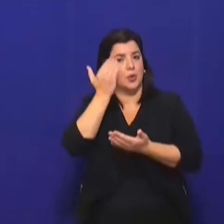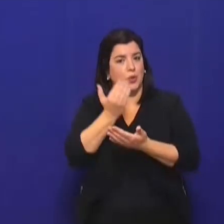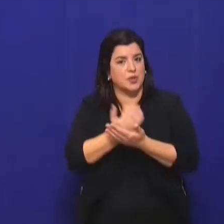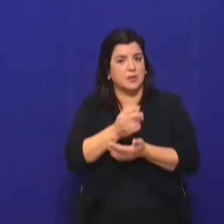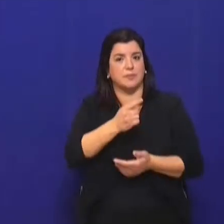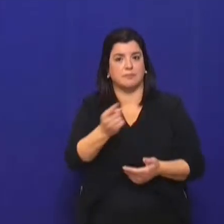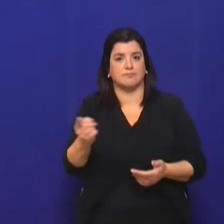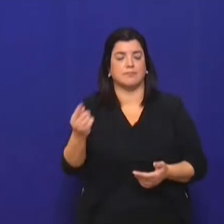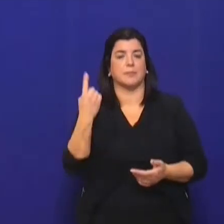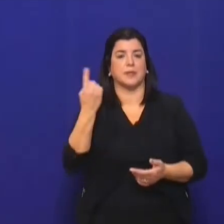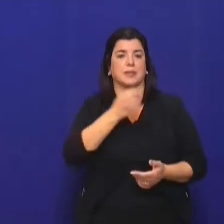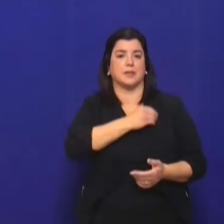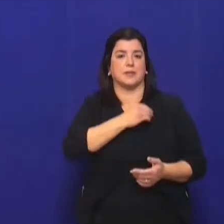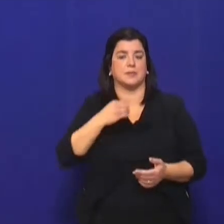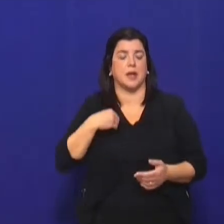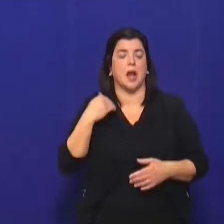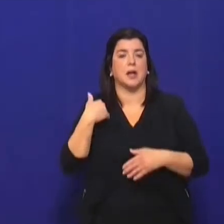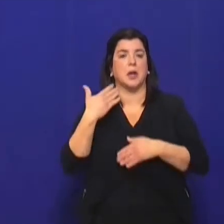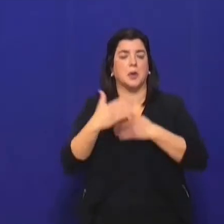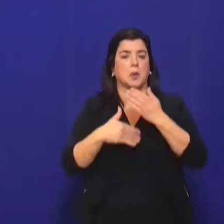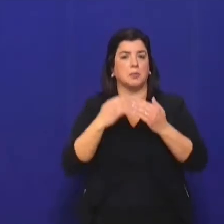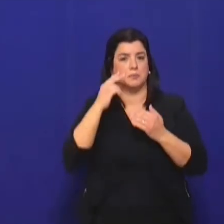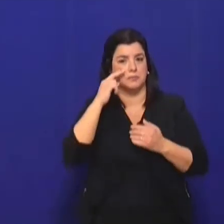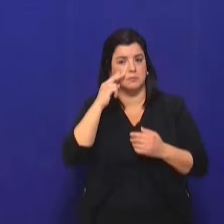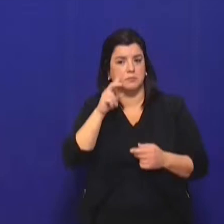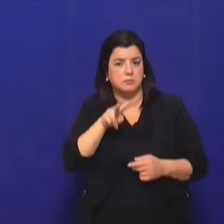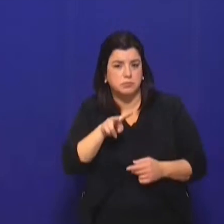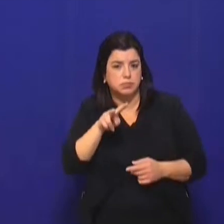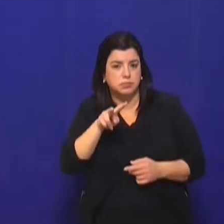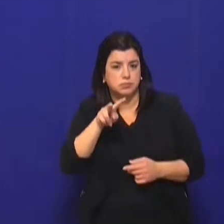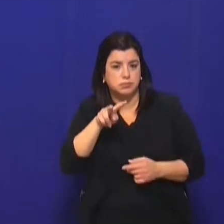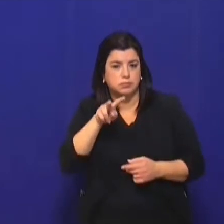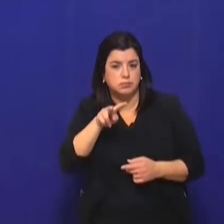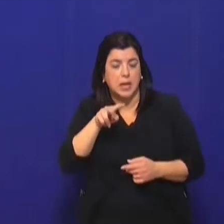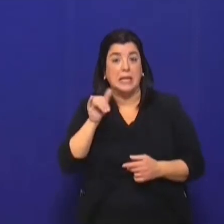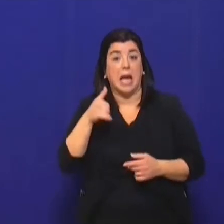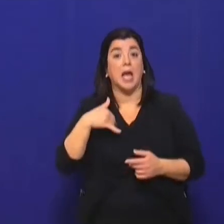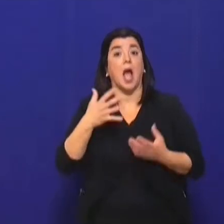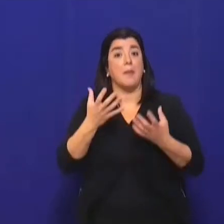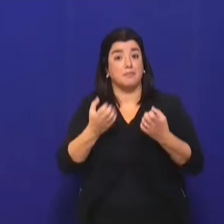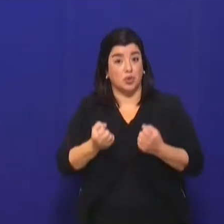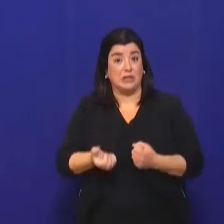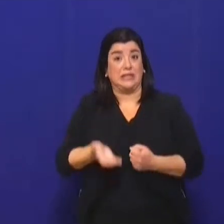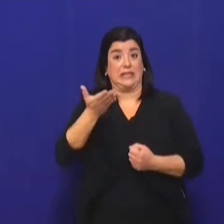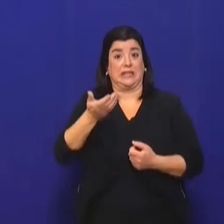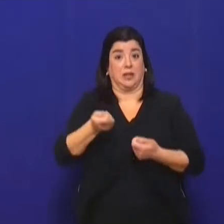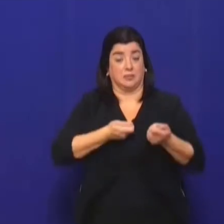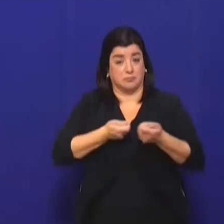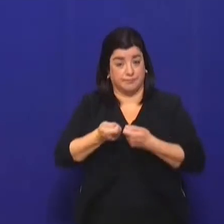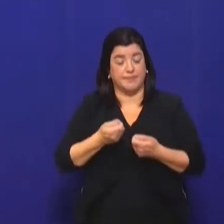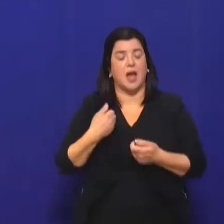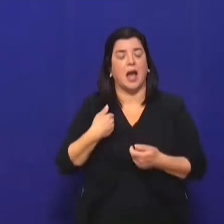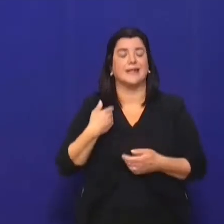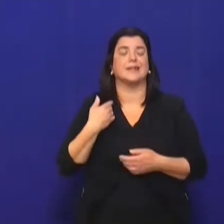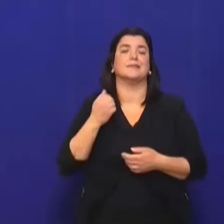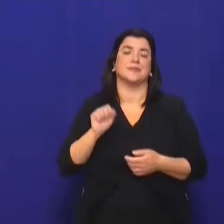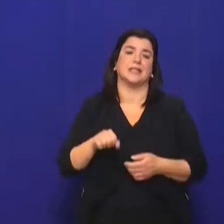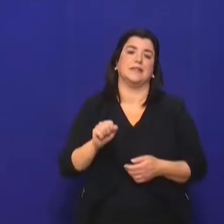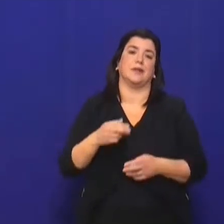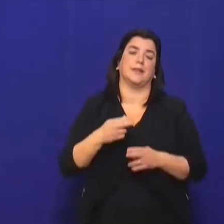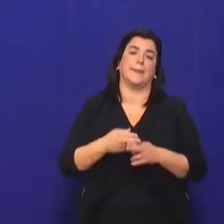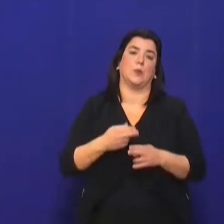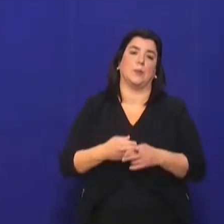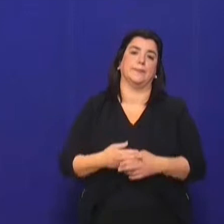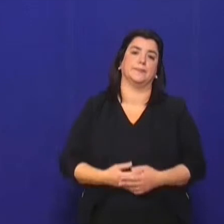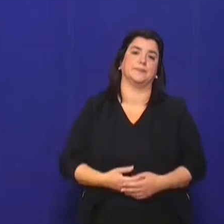nagħmlu monitoraġġ tas-sitwazzjoni, jekk is-sitwazzjoni tirrekjedi li jkun hemm bżonn iktar miżuri bħalma minna dejjem nkunu qegħdin noħduha.